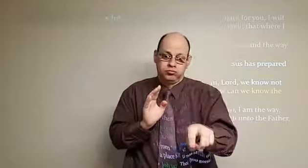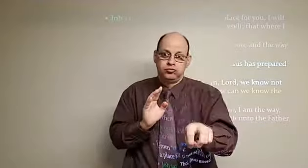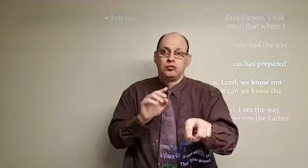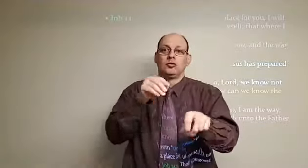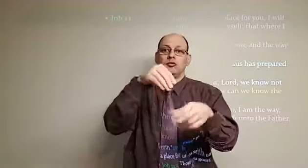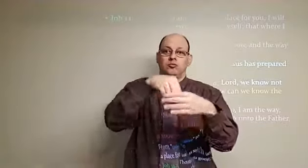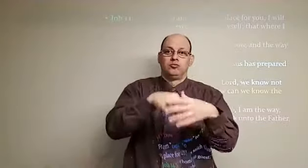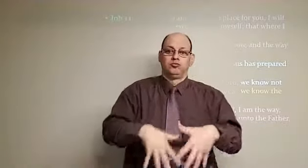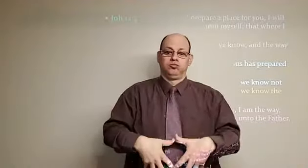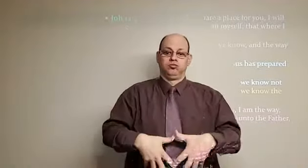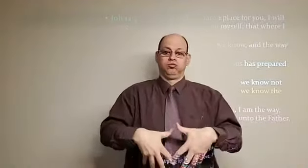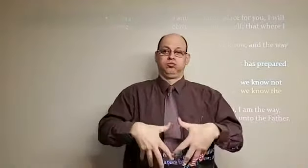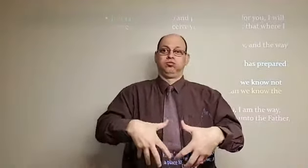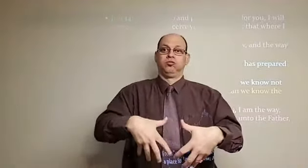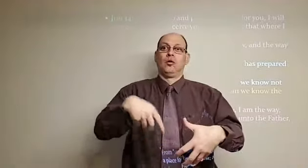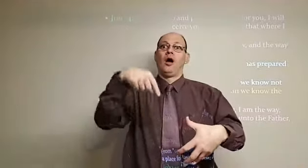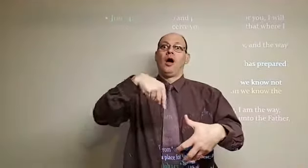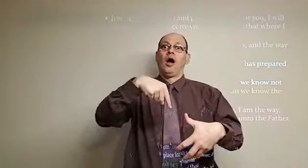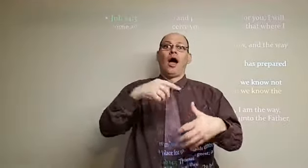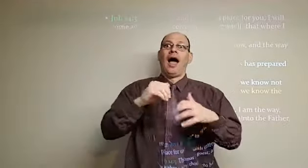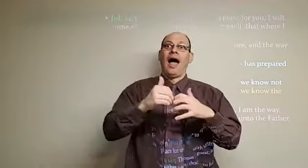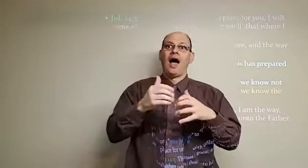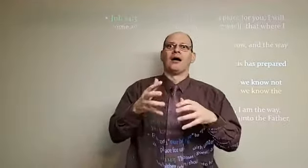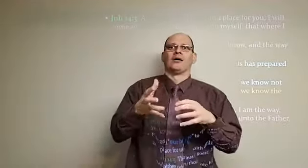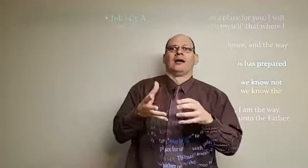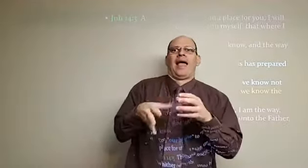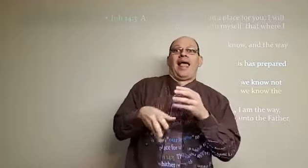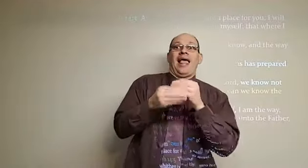his son into the world and so through Mary